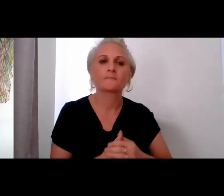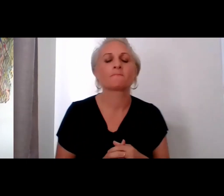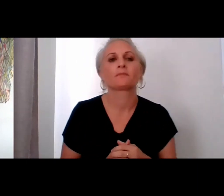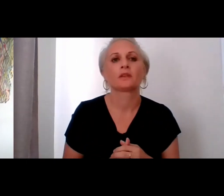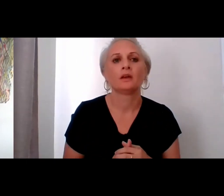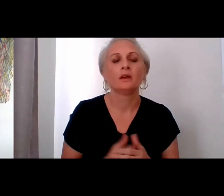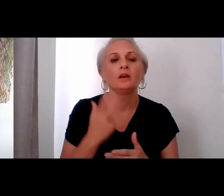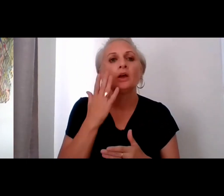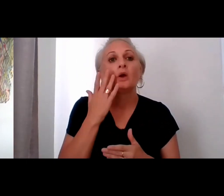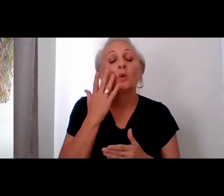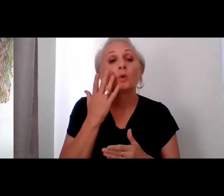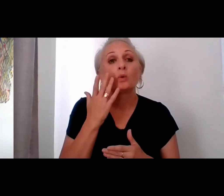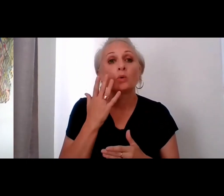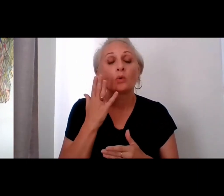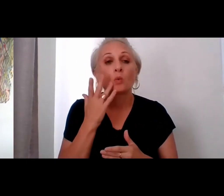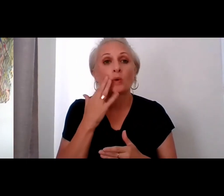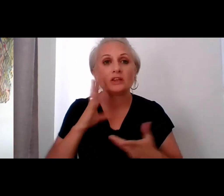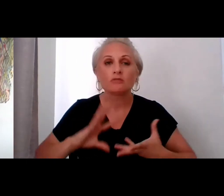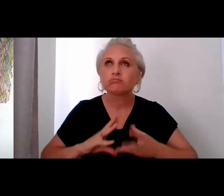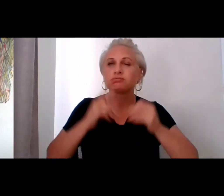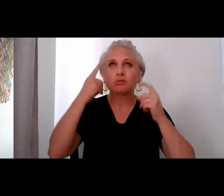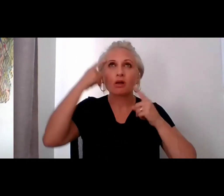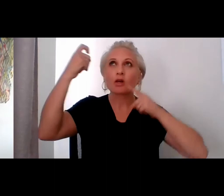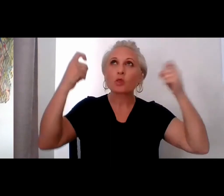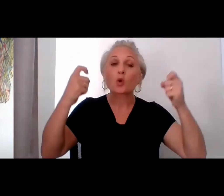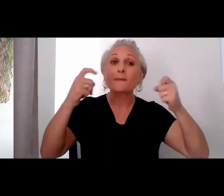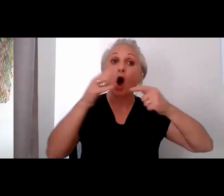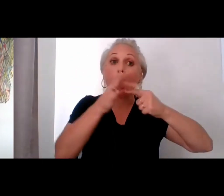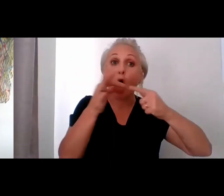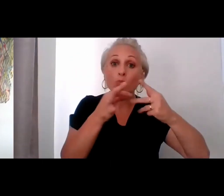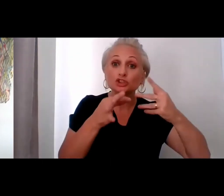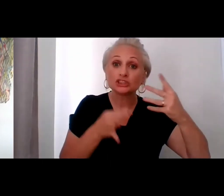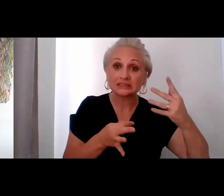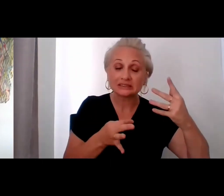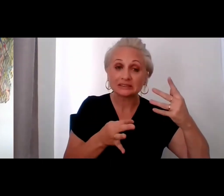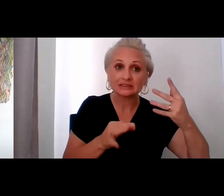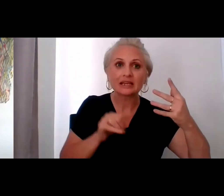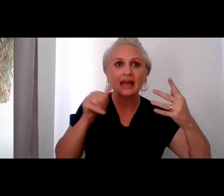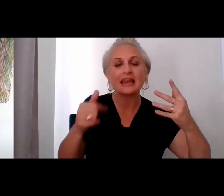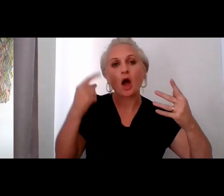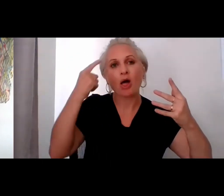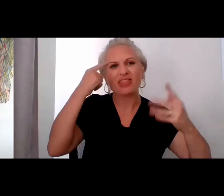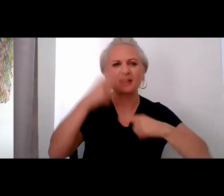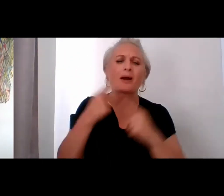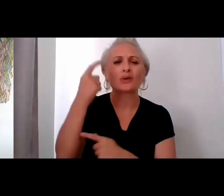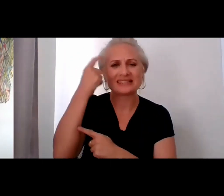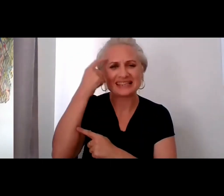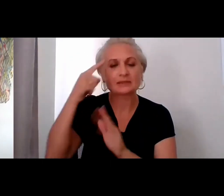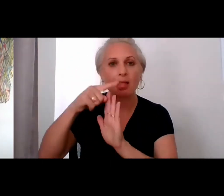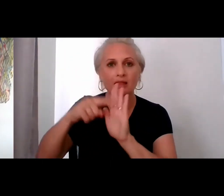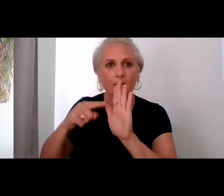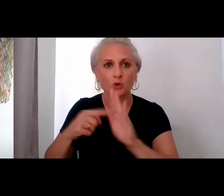Once you have a list of possible options, you will want to assess them against a list of sensible criteria. And